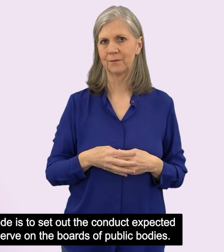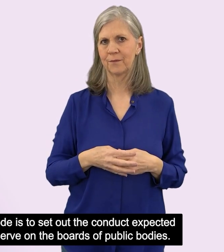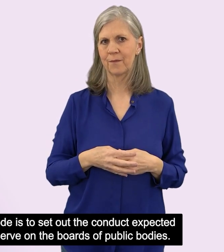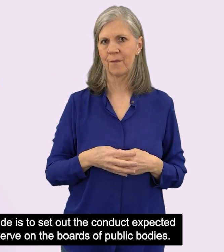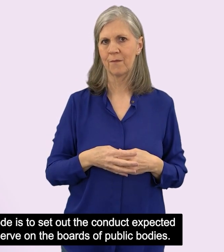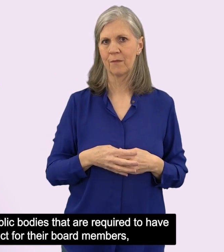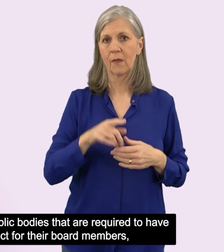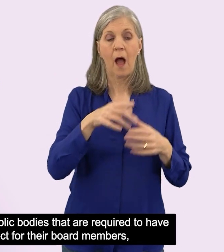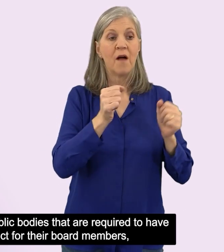bodies.